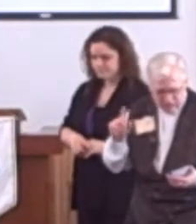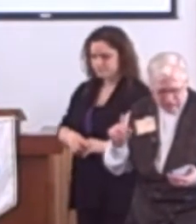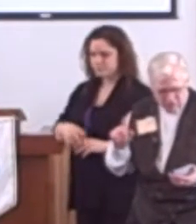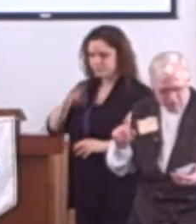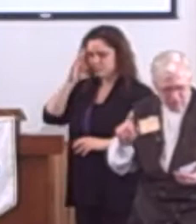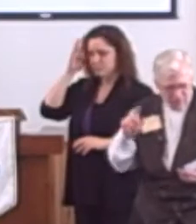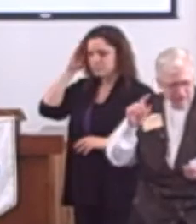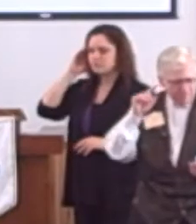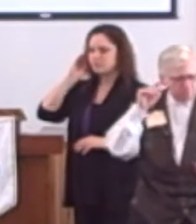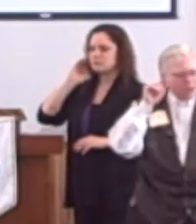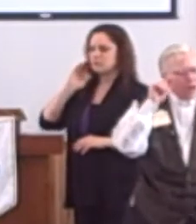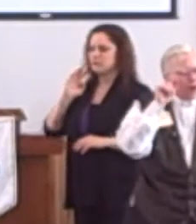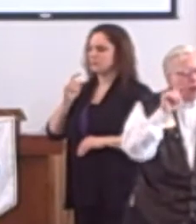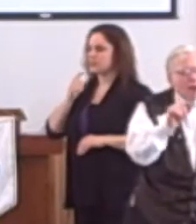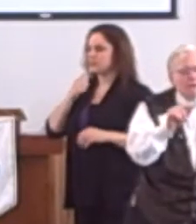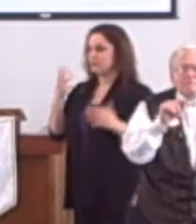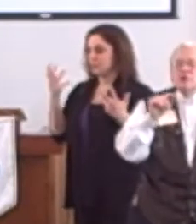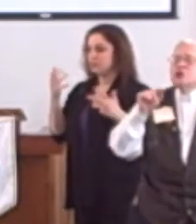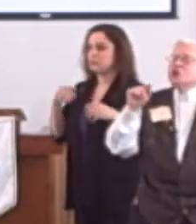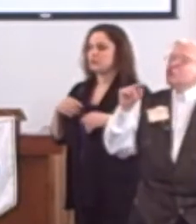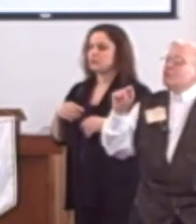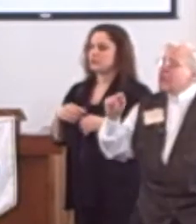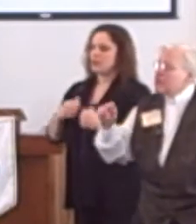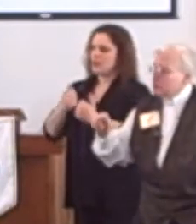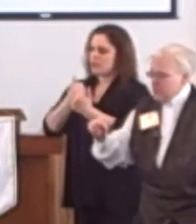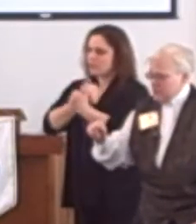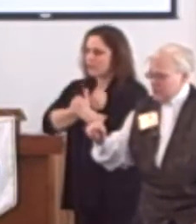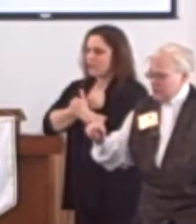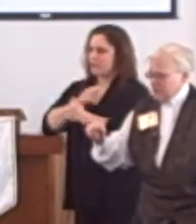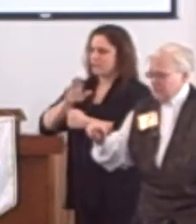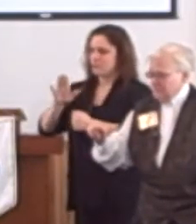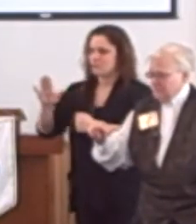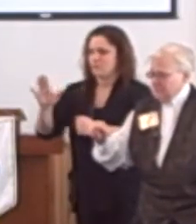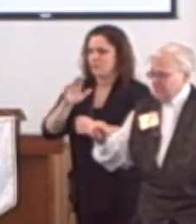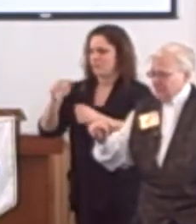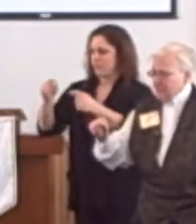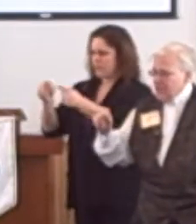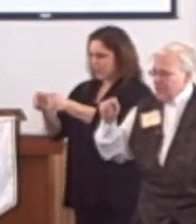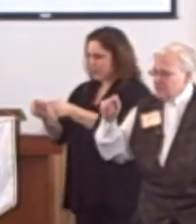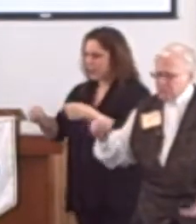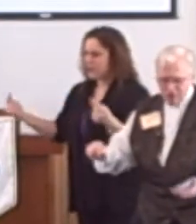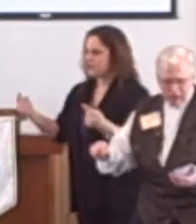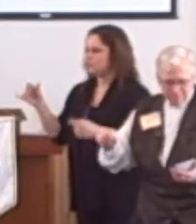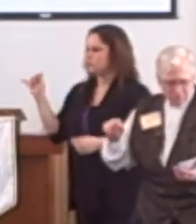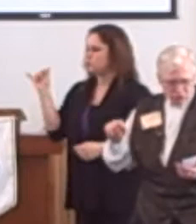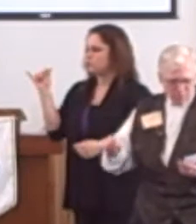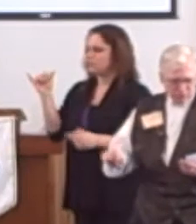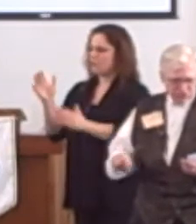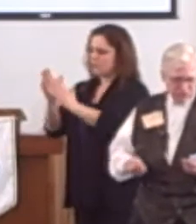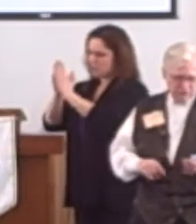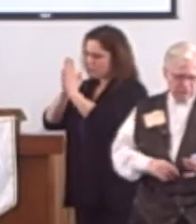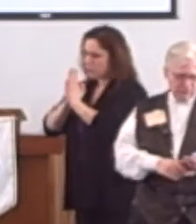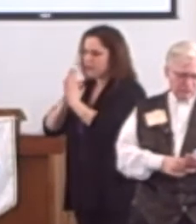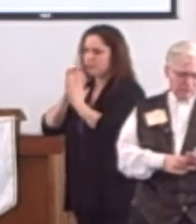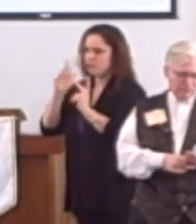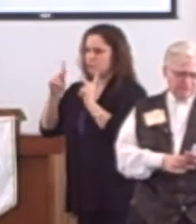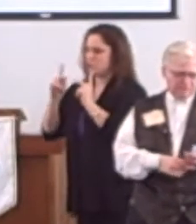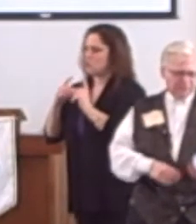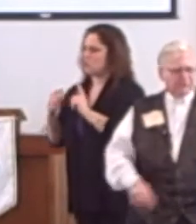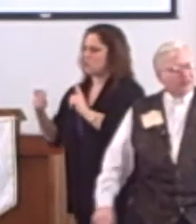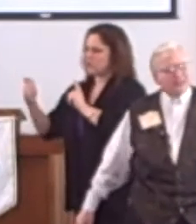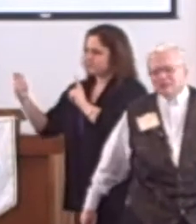He continued. Love your enemies and pray for your